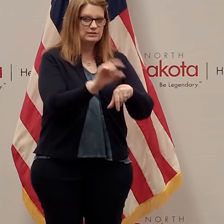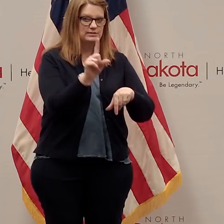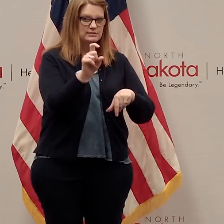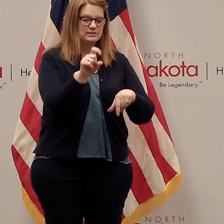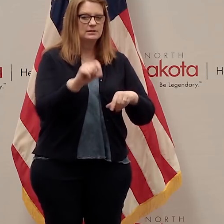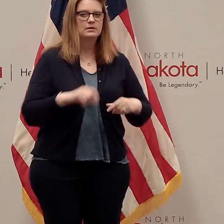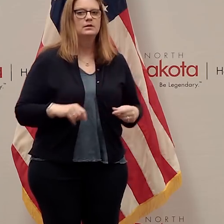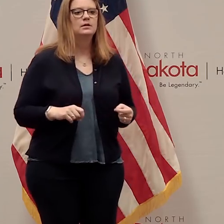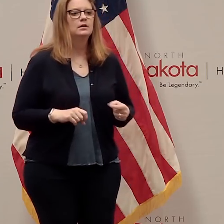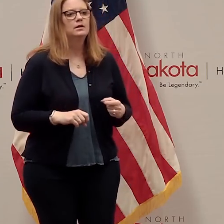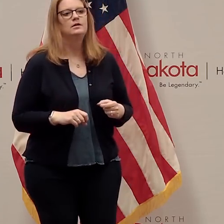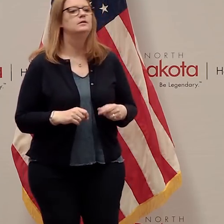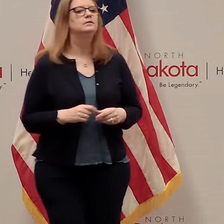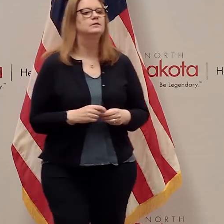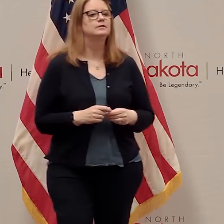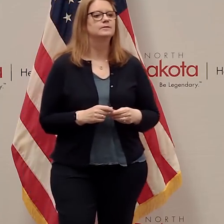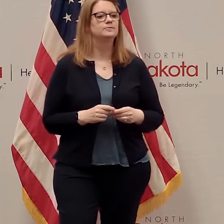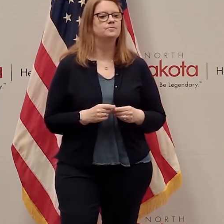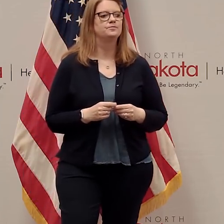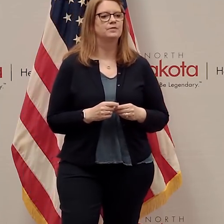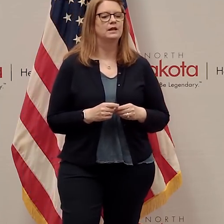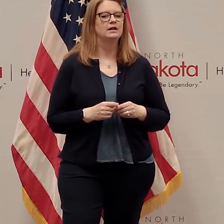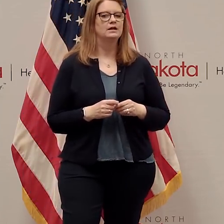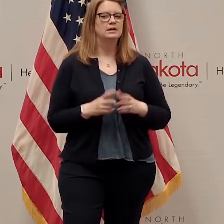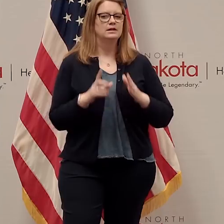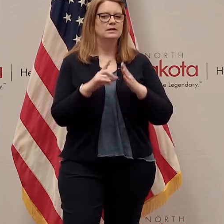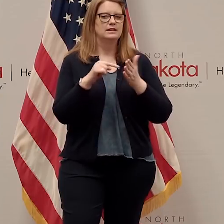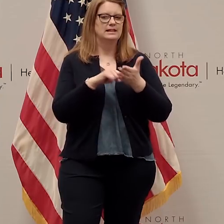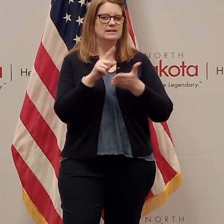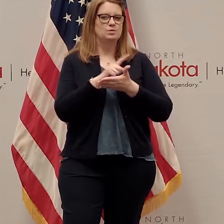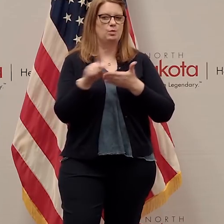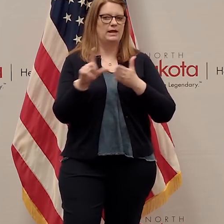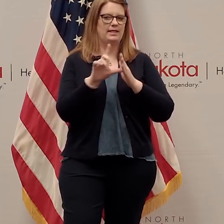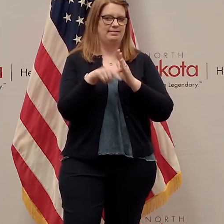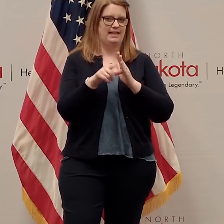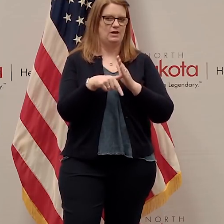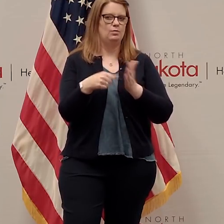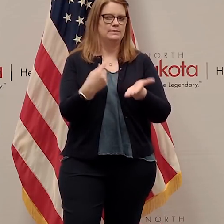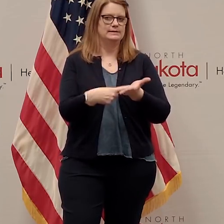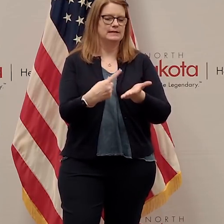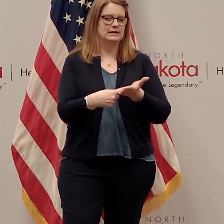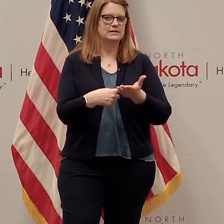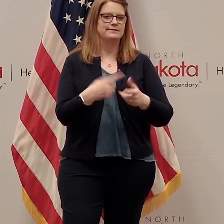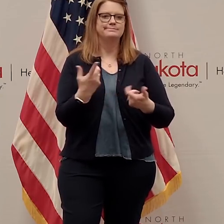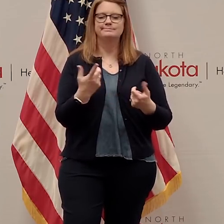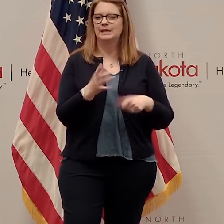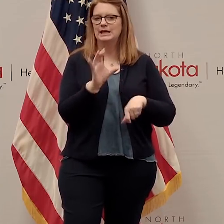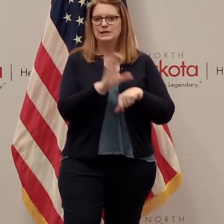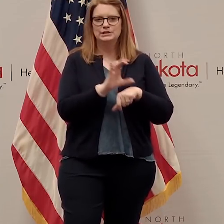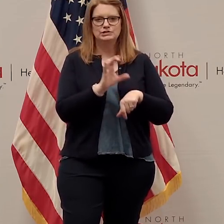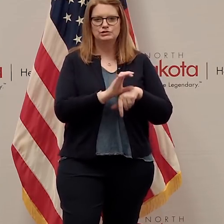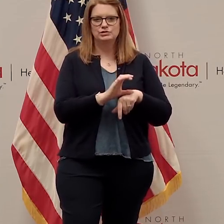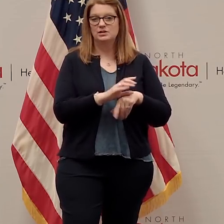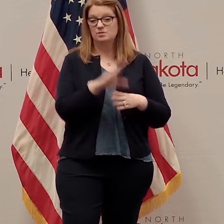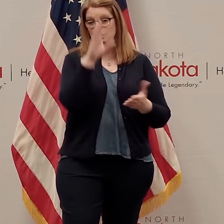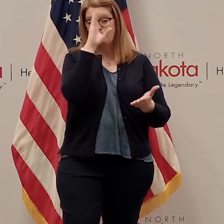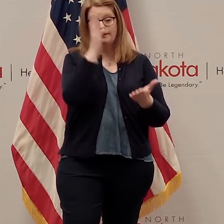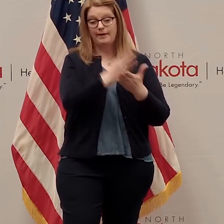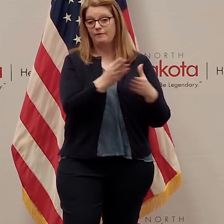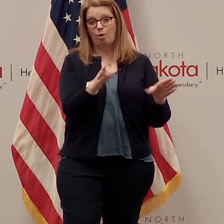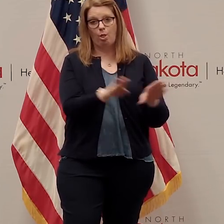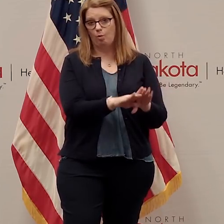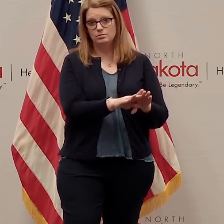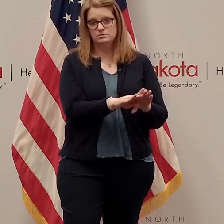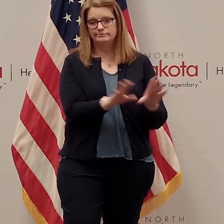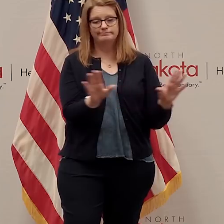will have, we'll later on the week, we'll talk about this again. Of course, churches were never closed under any executive